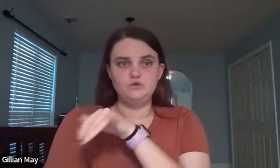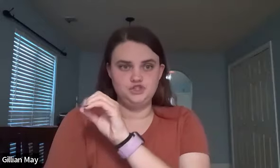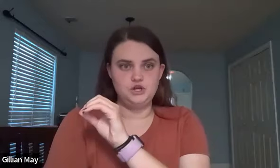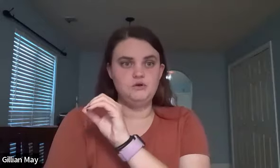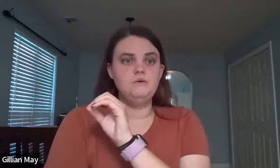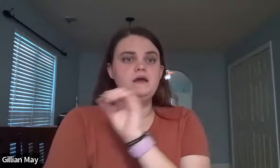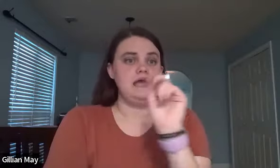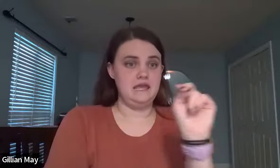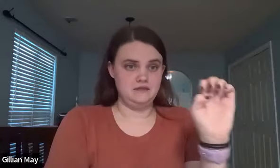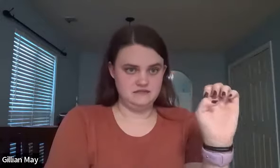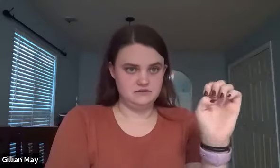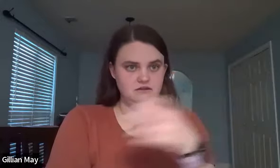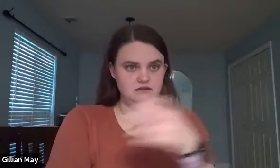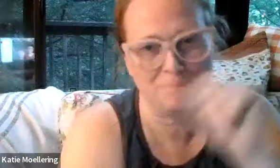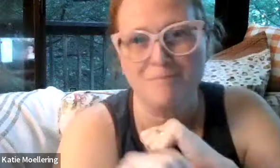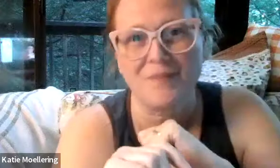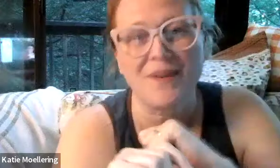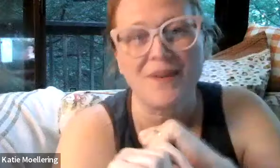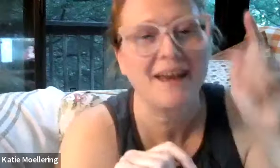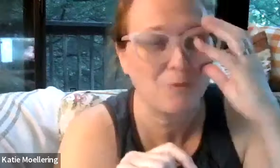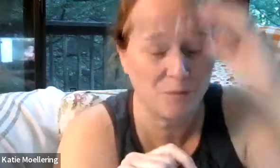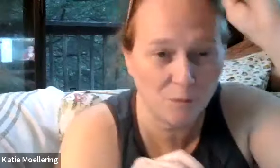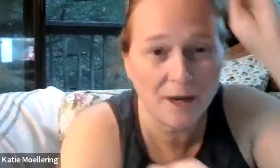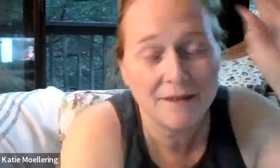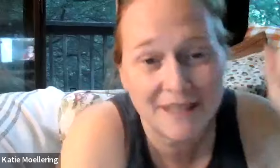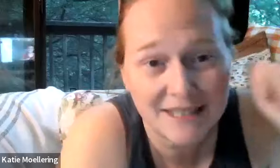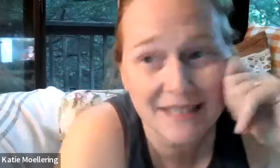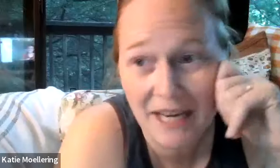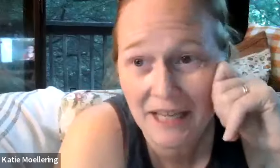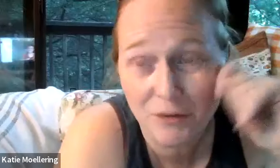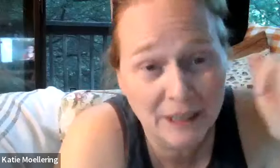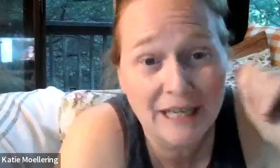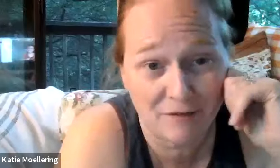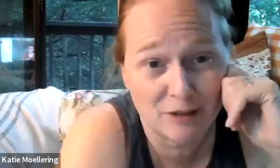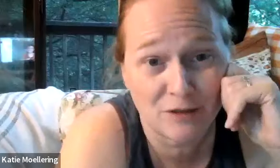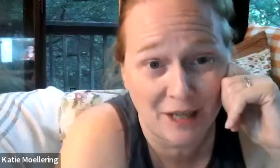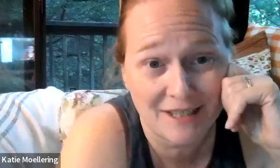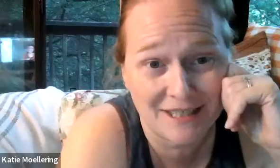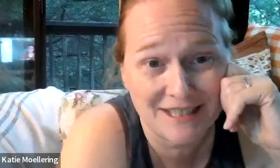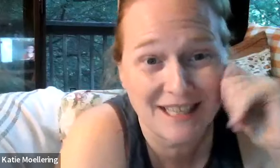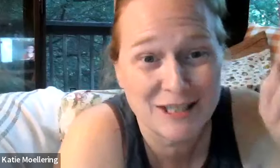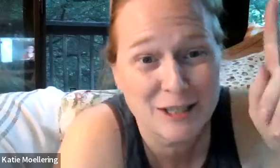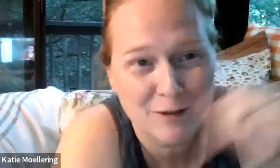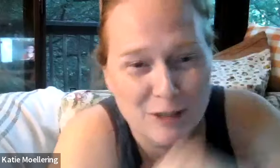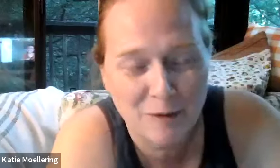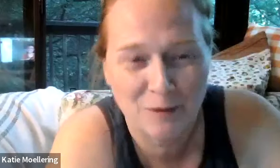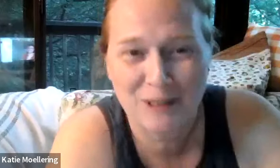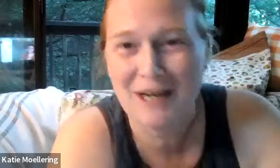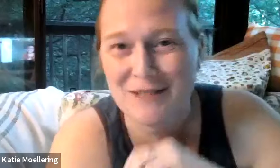whole Joe and deal. Like, they could think that. But this is like 3.5 years of classes, and this is the first time we realized we